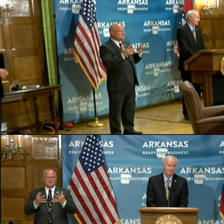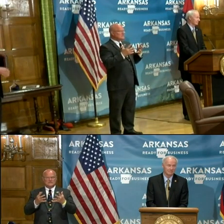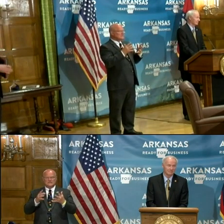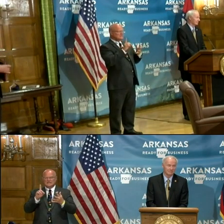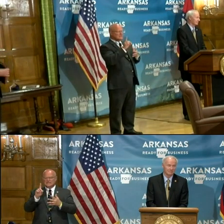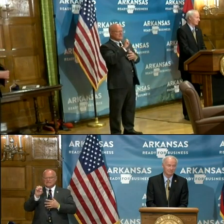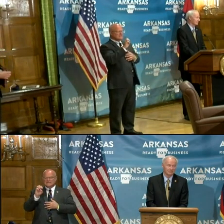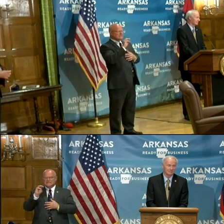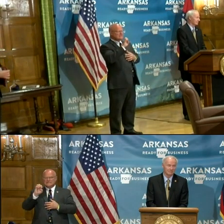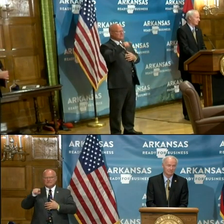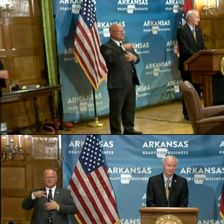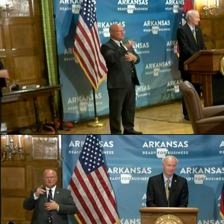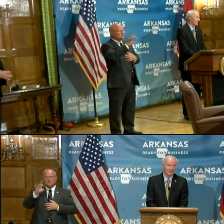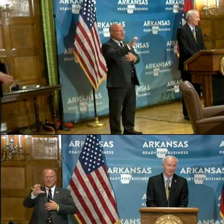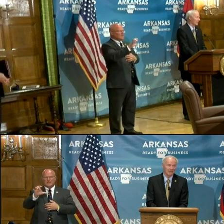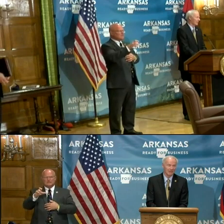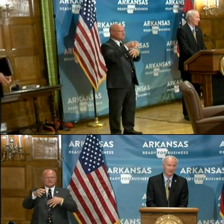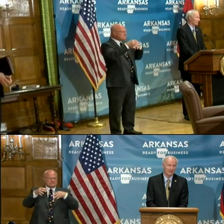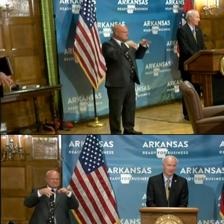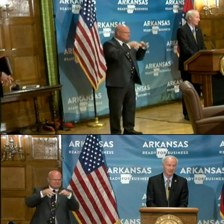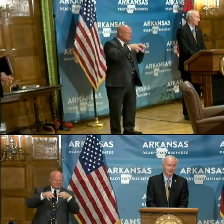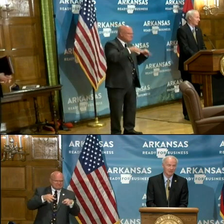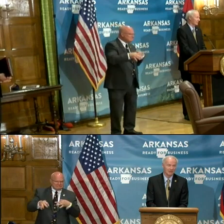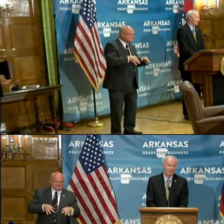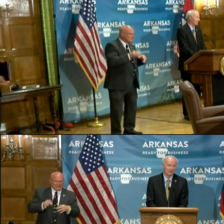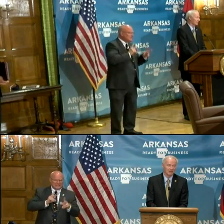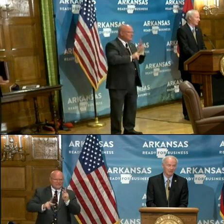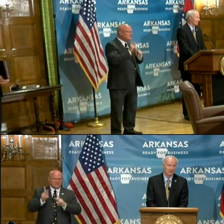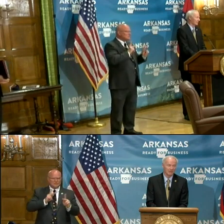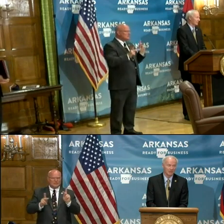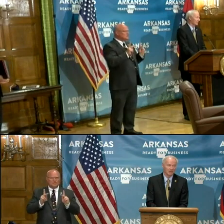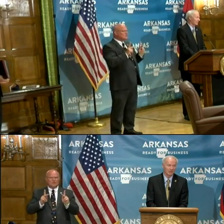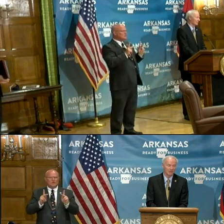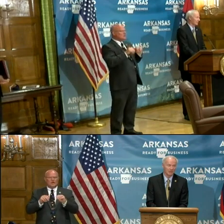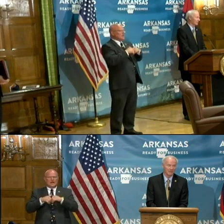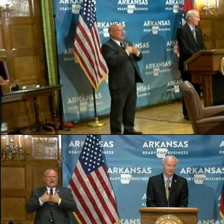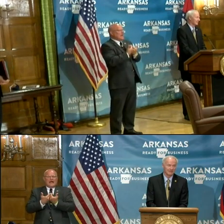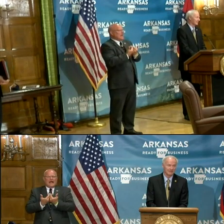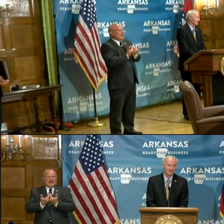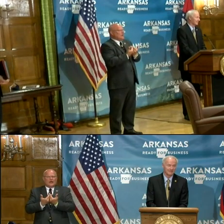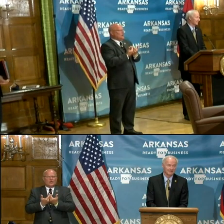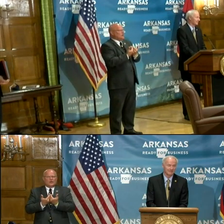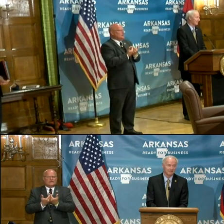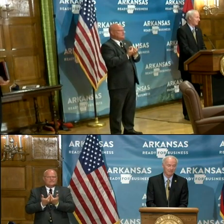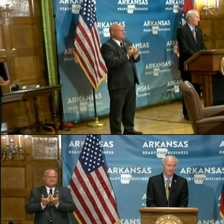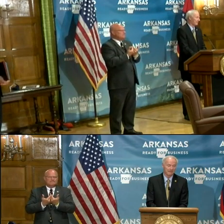can you kind of describe it as a way to describe to people how